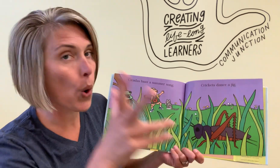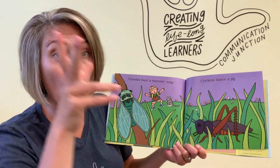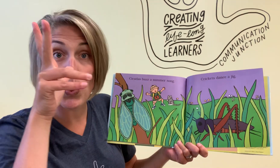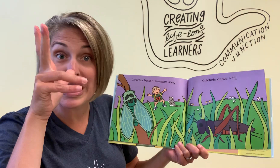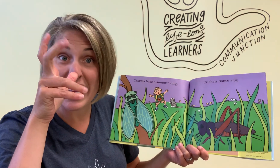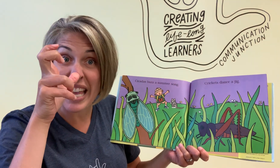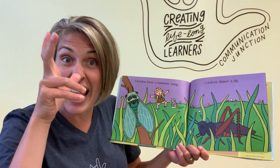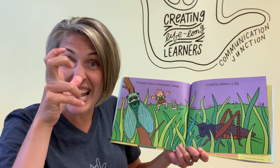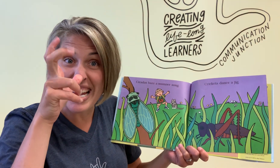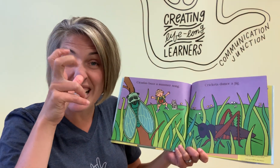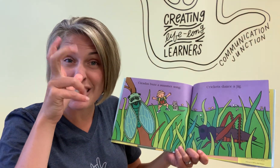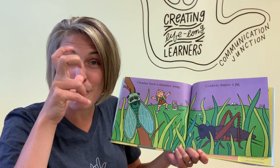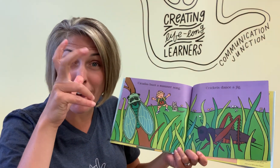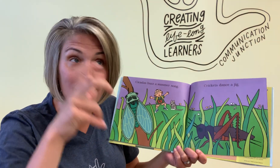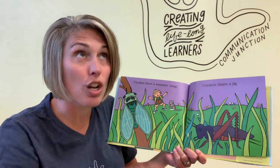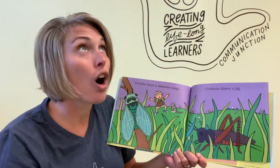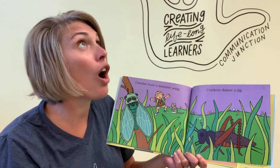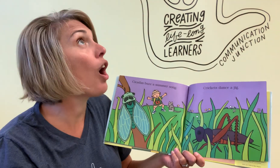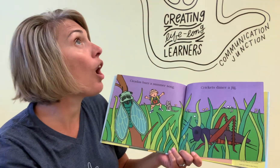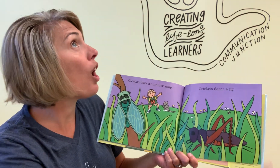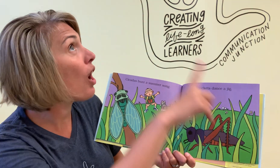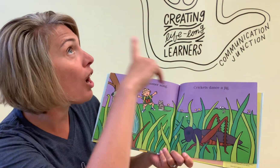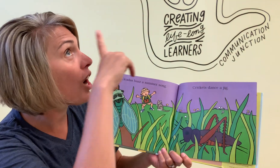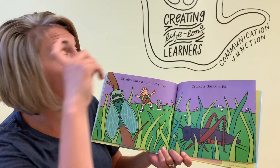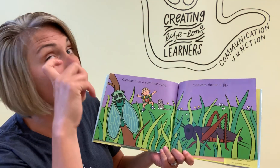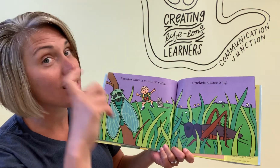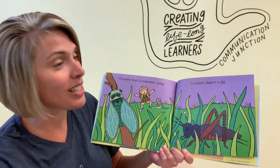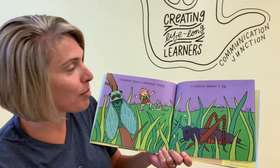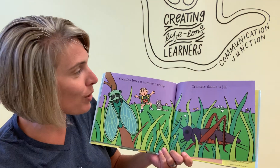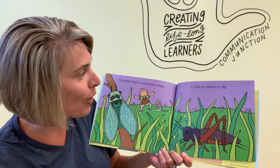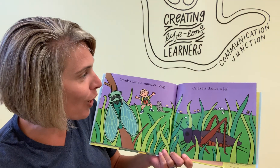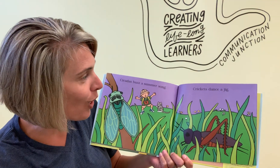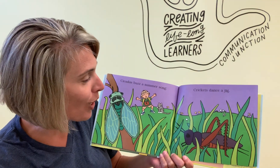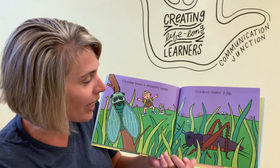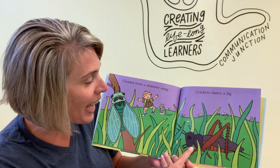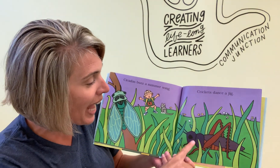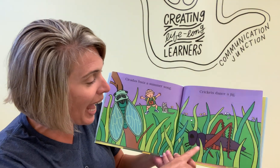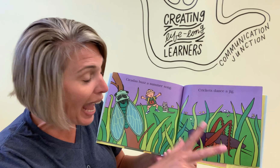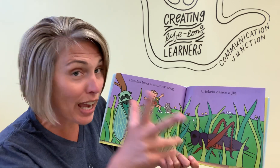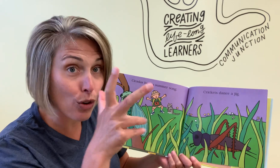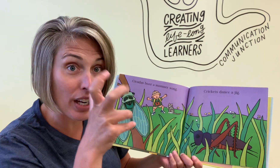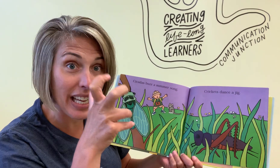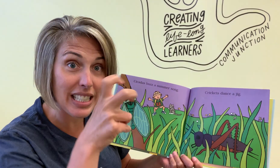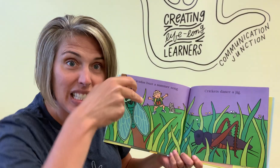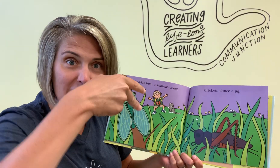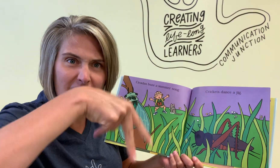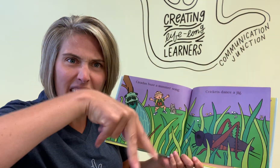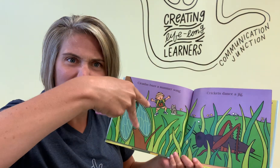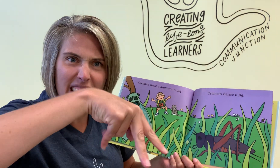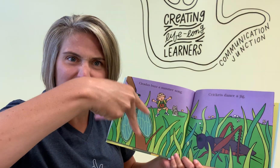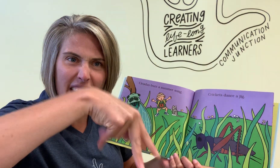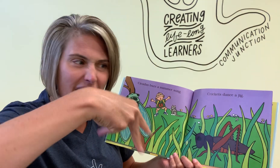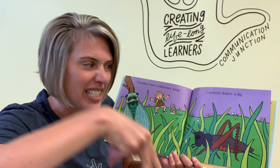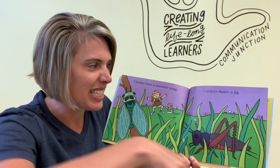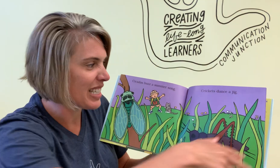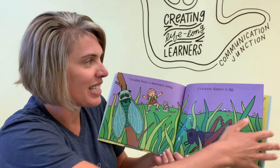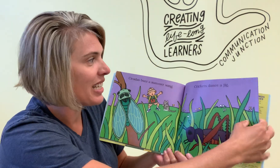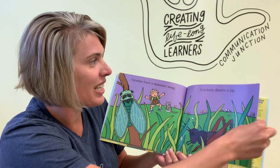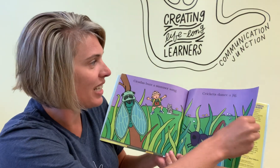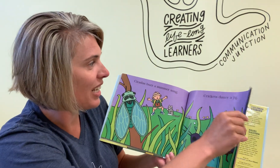Oh, cicadas buzz all summer long. And crickets, they dance